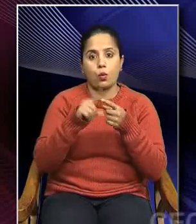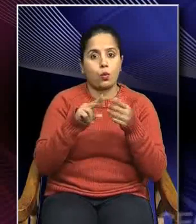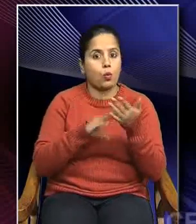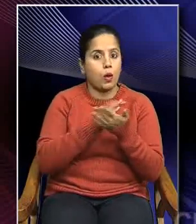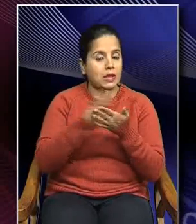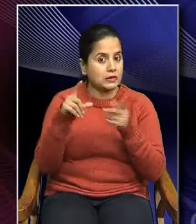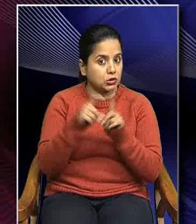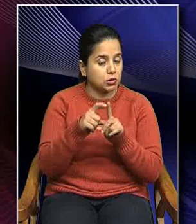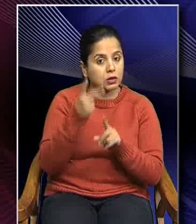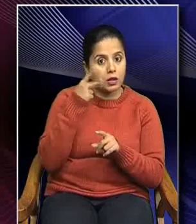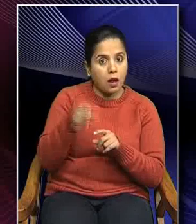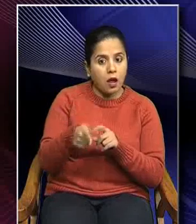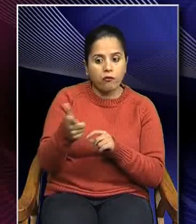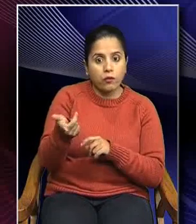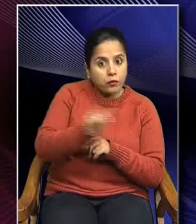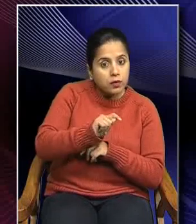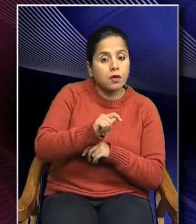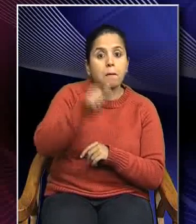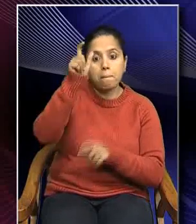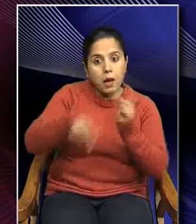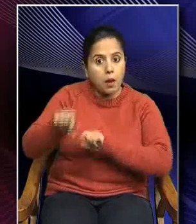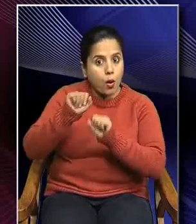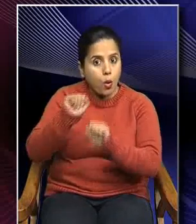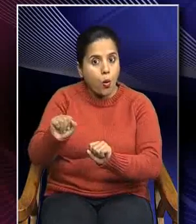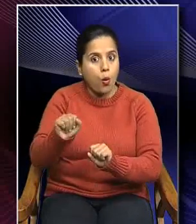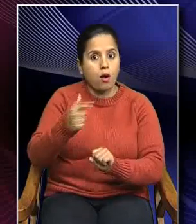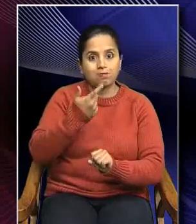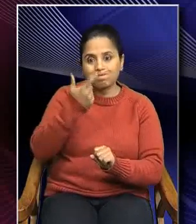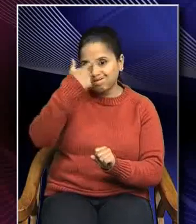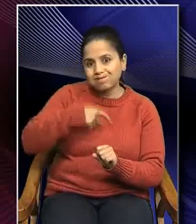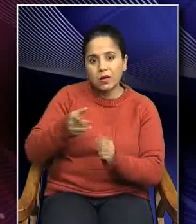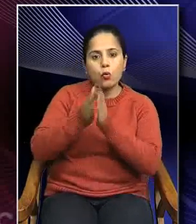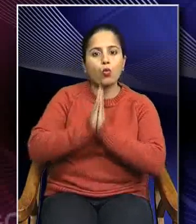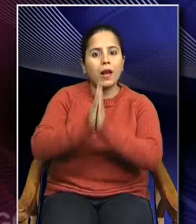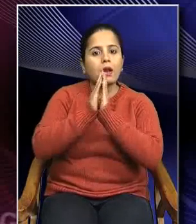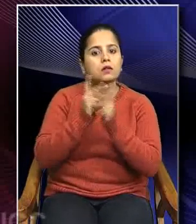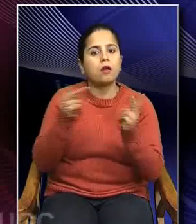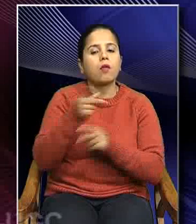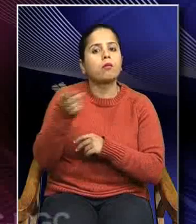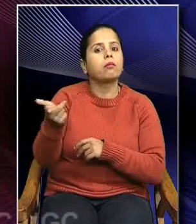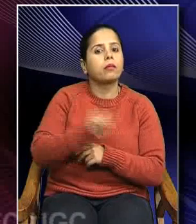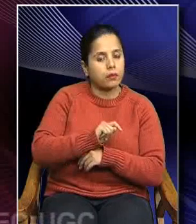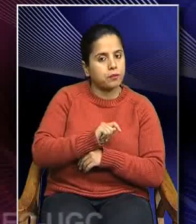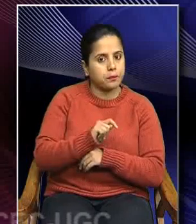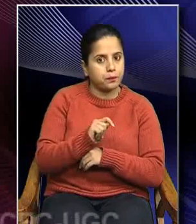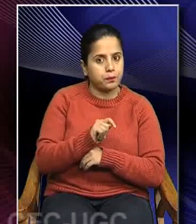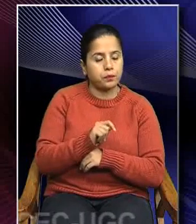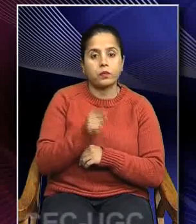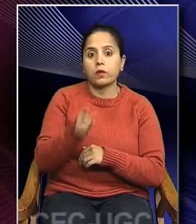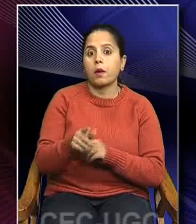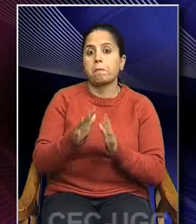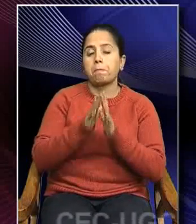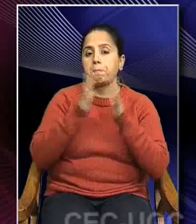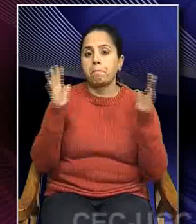thirst of mankind was religion, and that too major